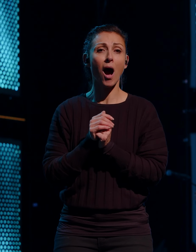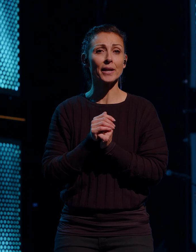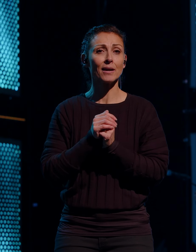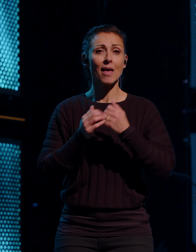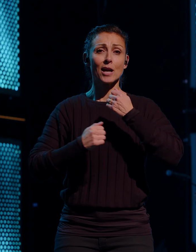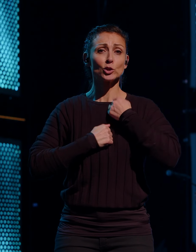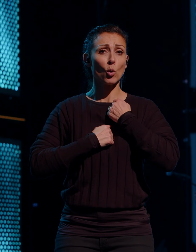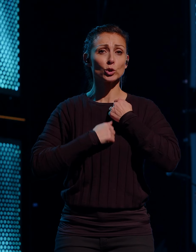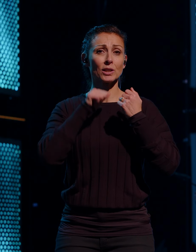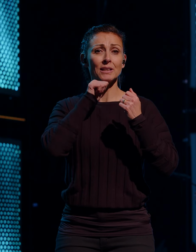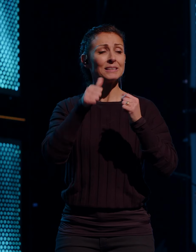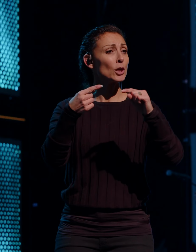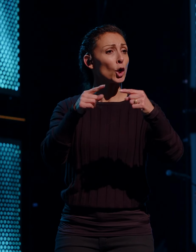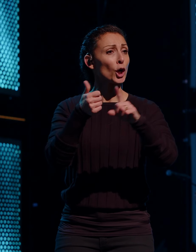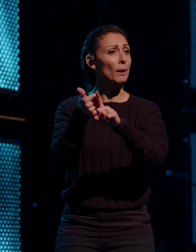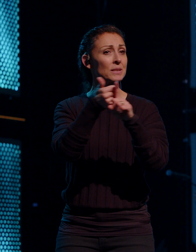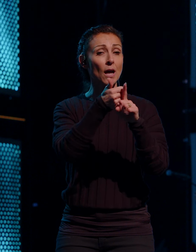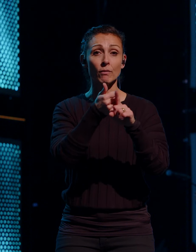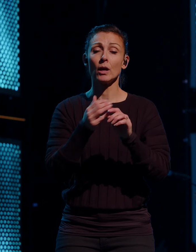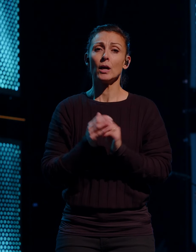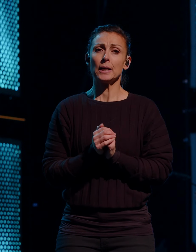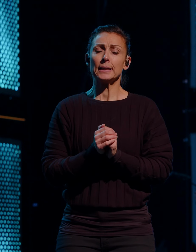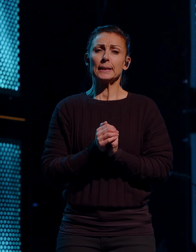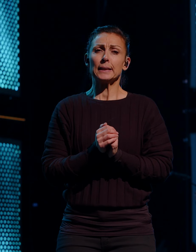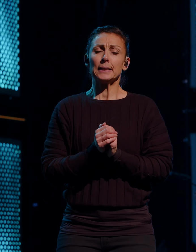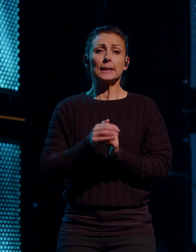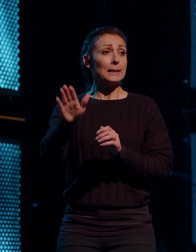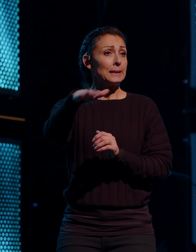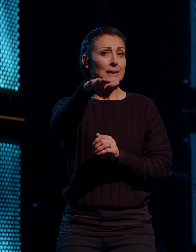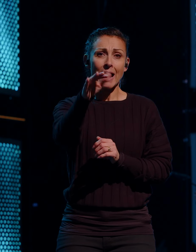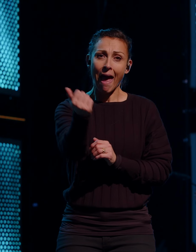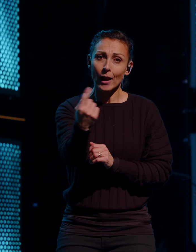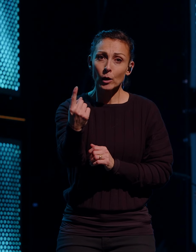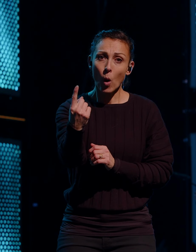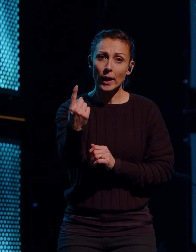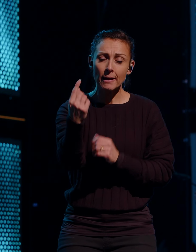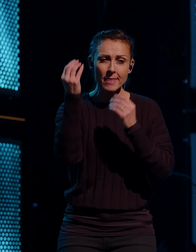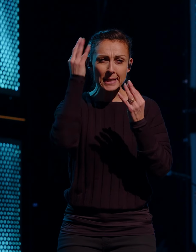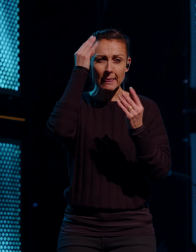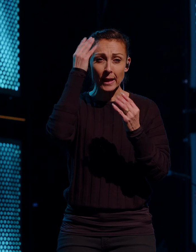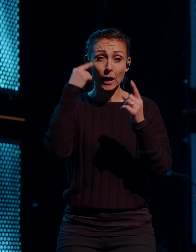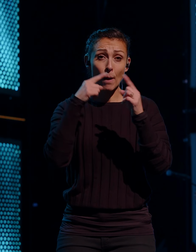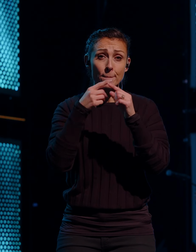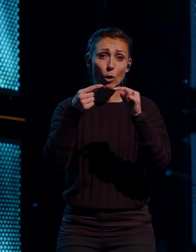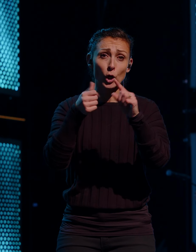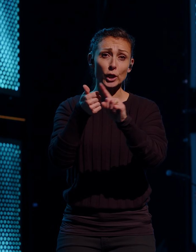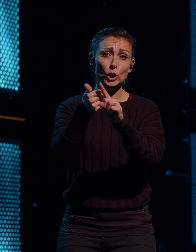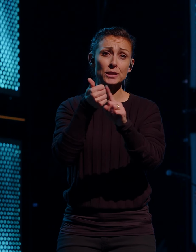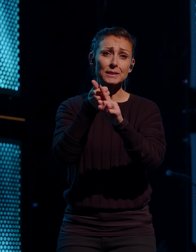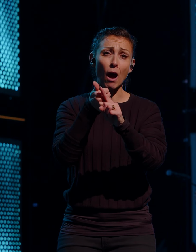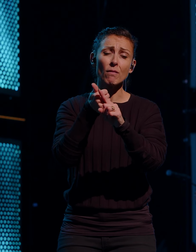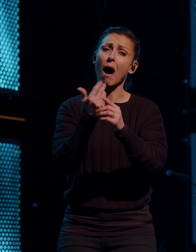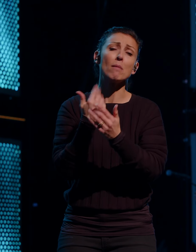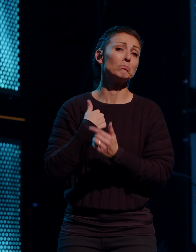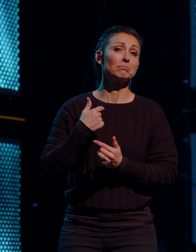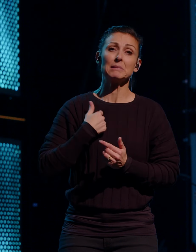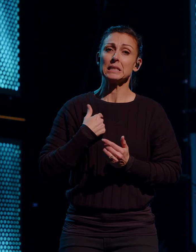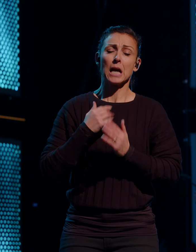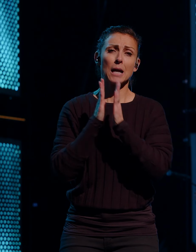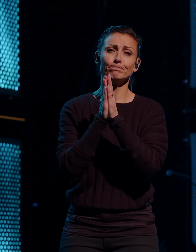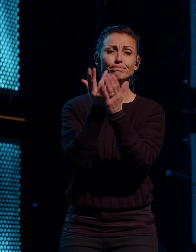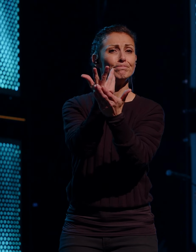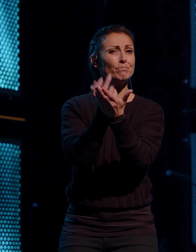even considering doing harm to yourself, I would beg you, do not do that. Do not do it. And I'm sure